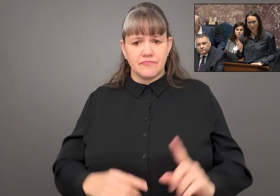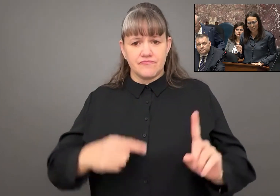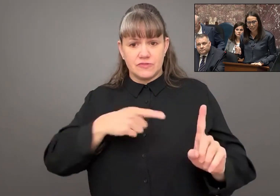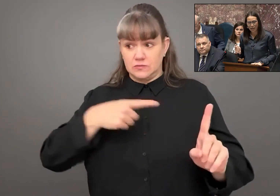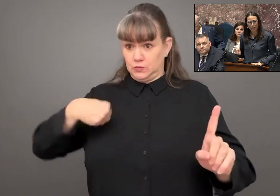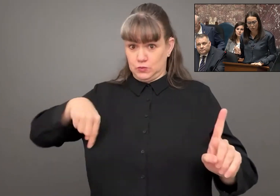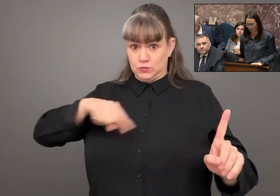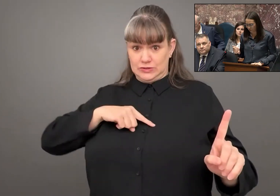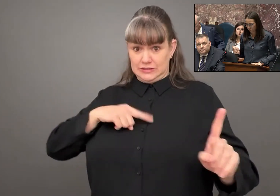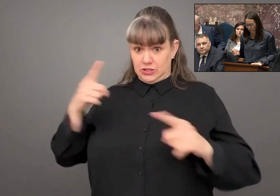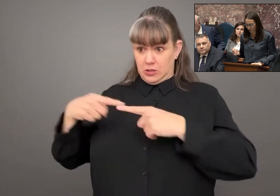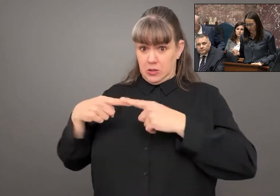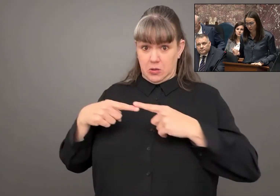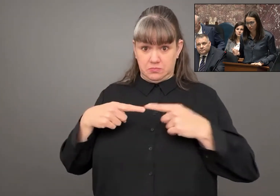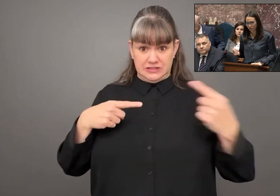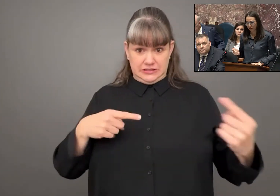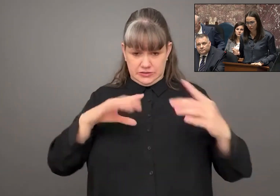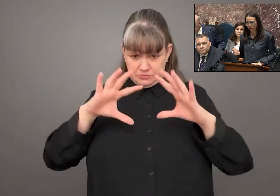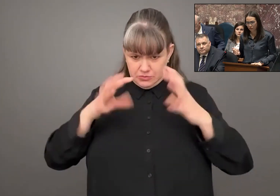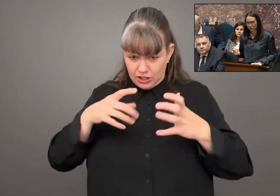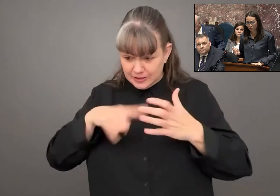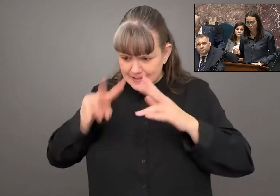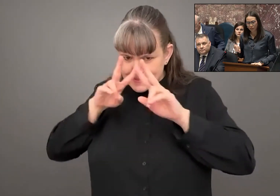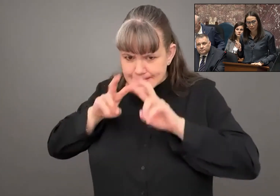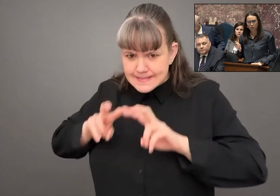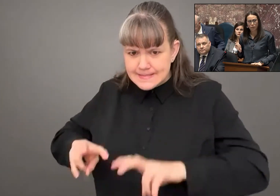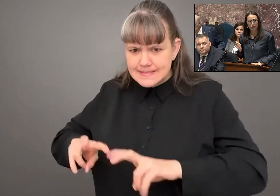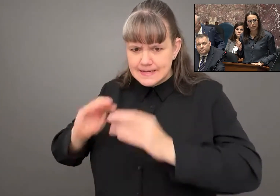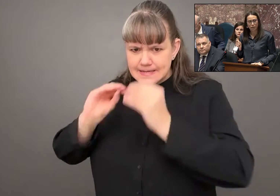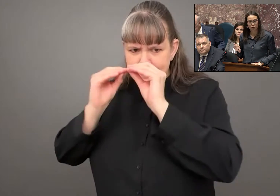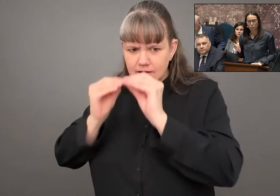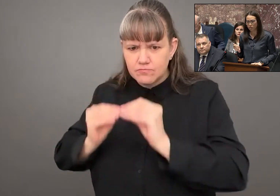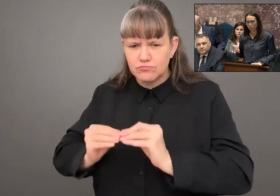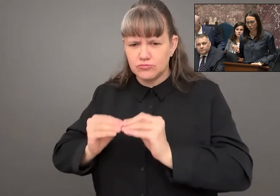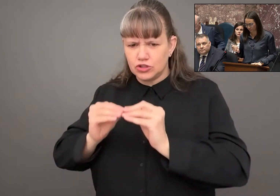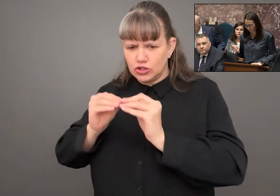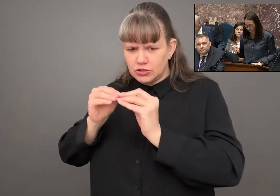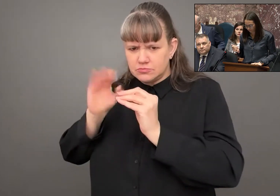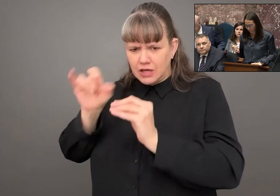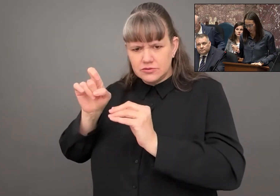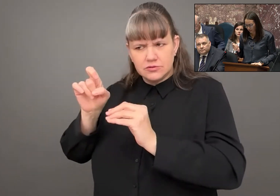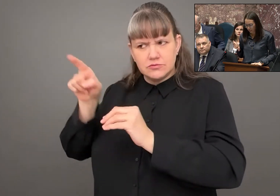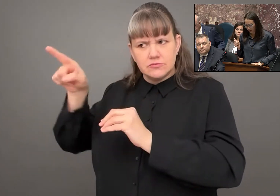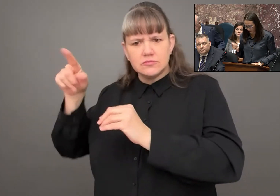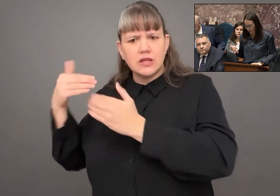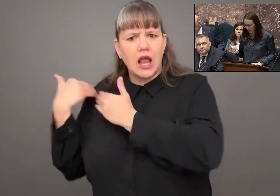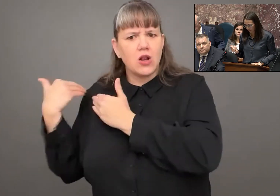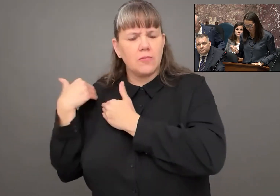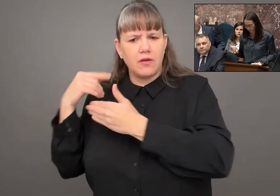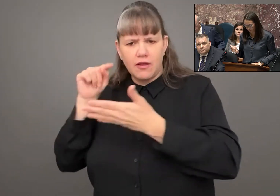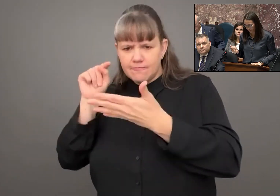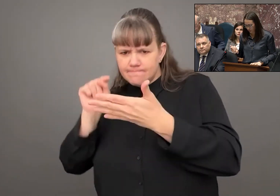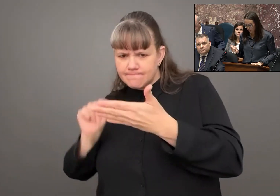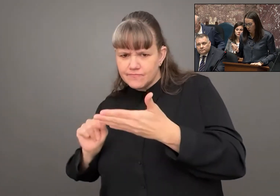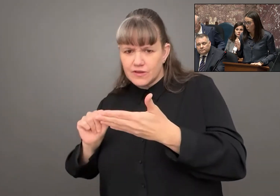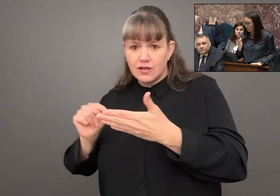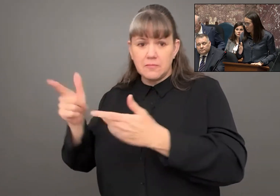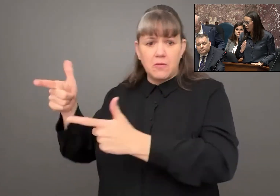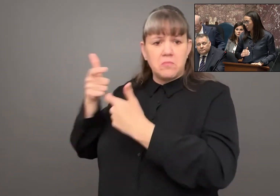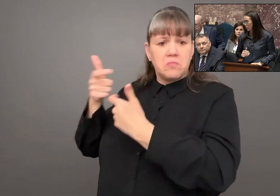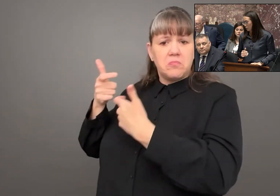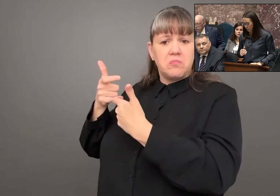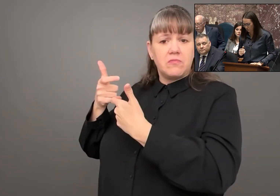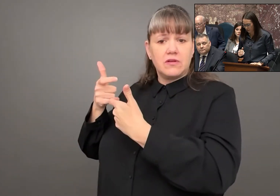when we can't get accurate information, it's downright irresponsible. Again,